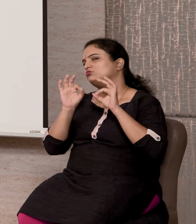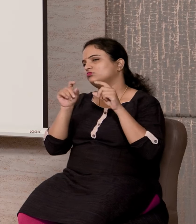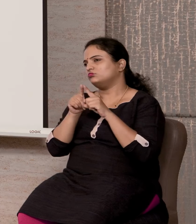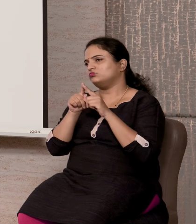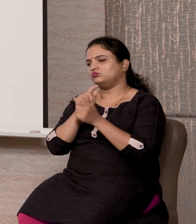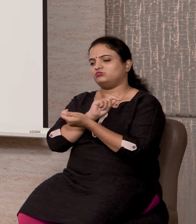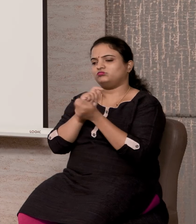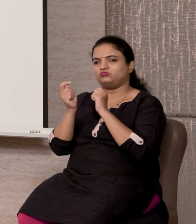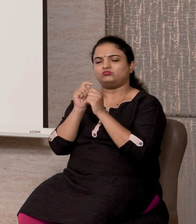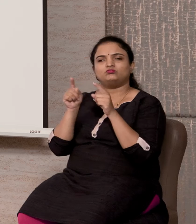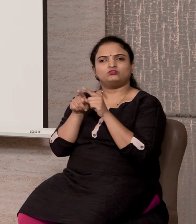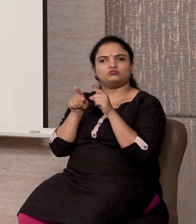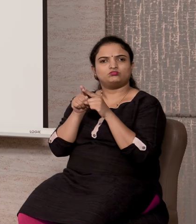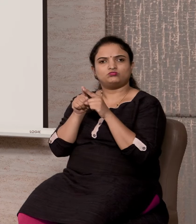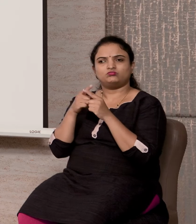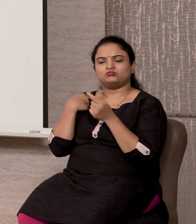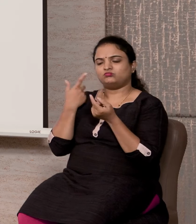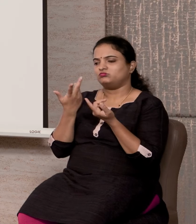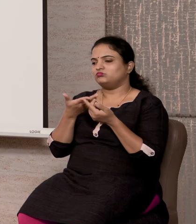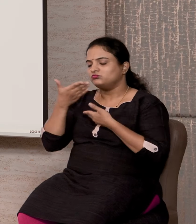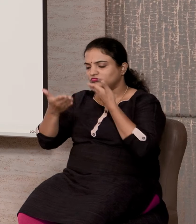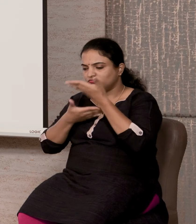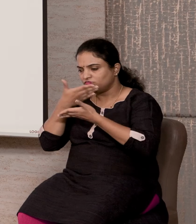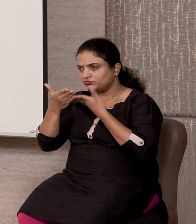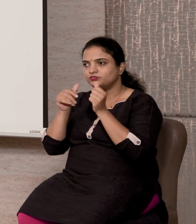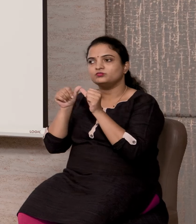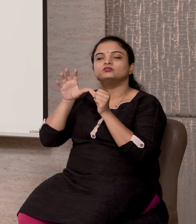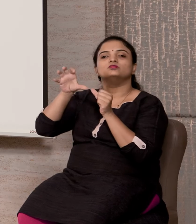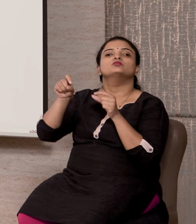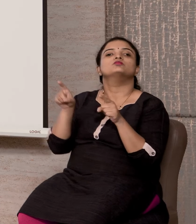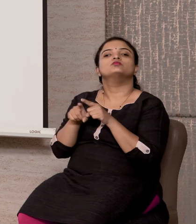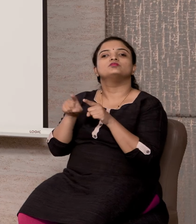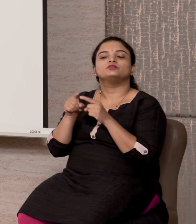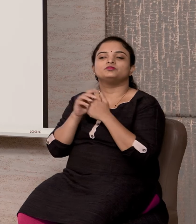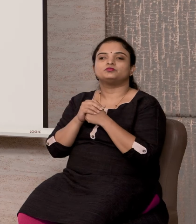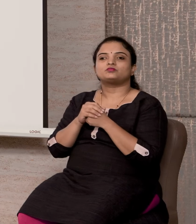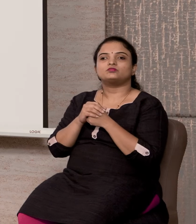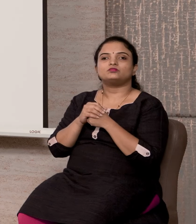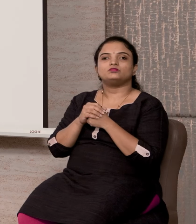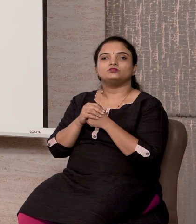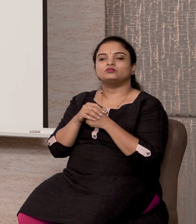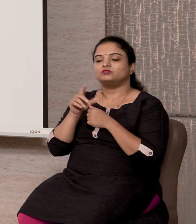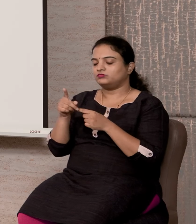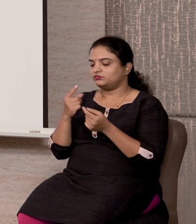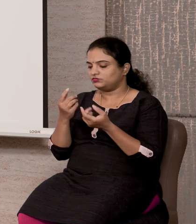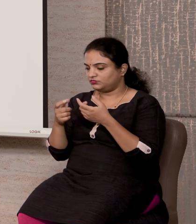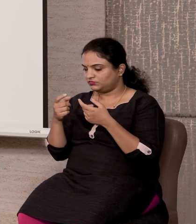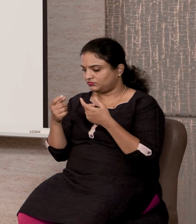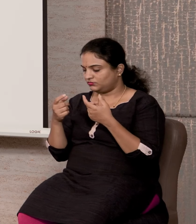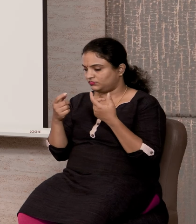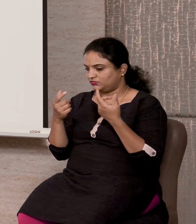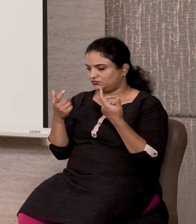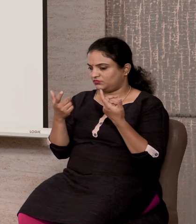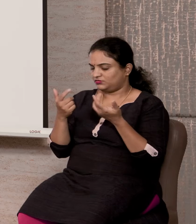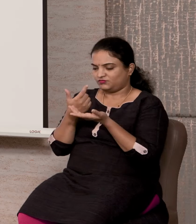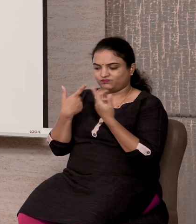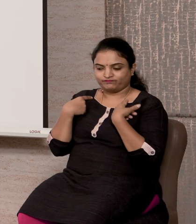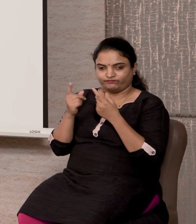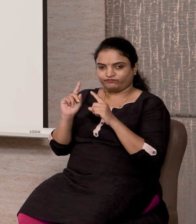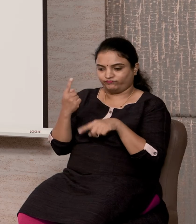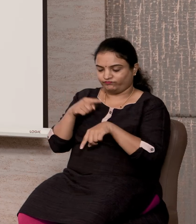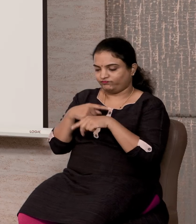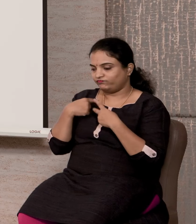modify some of our courses and teach about accessibility in them, right? And one of the first experiments that we did was there's a typical course